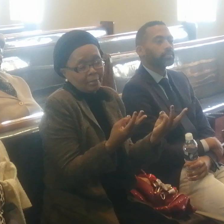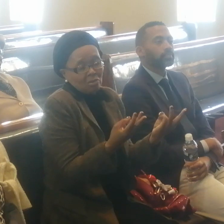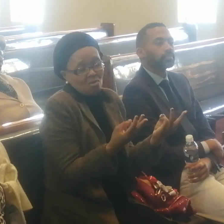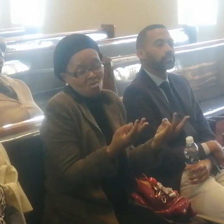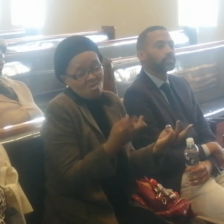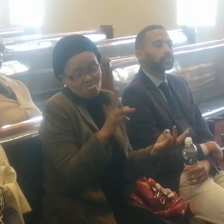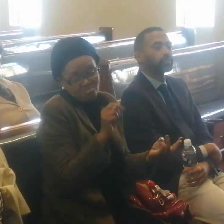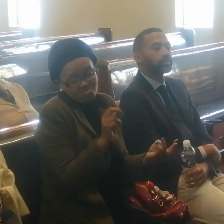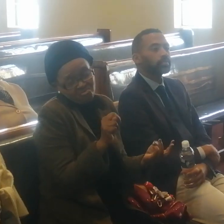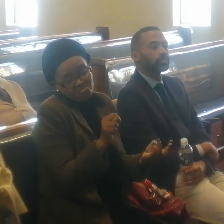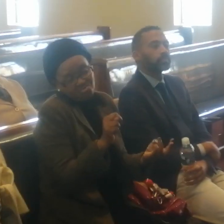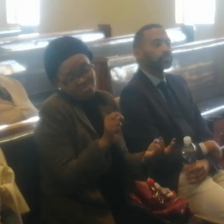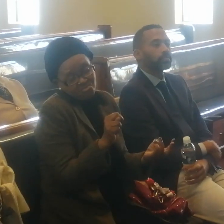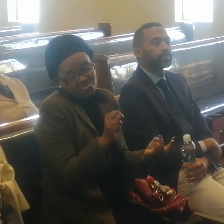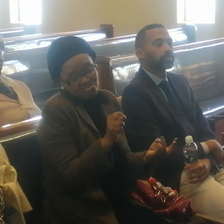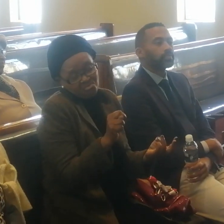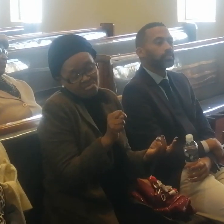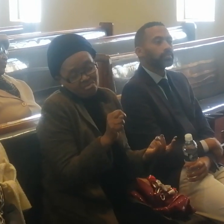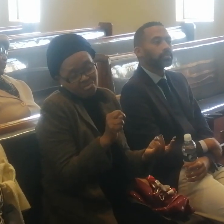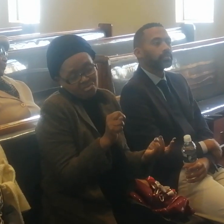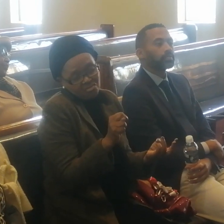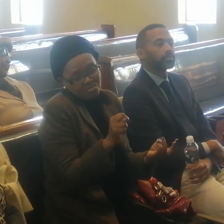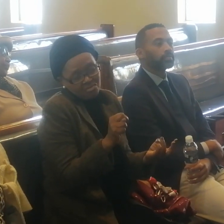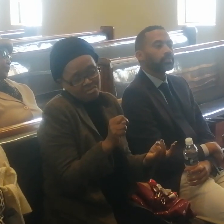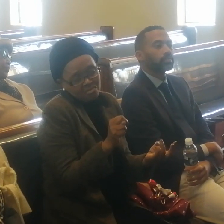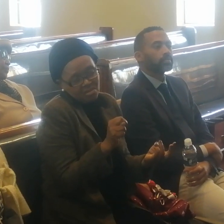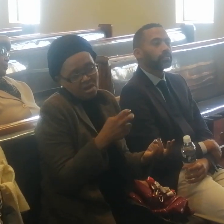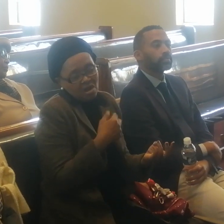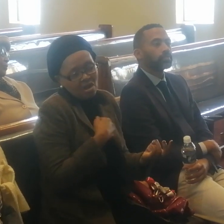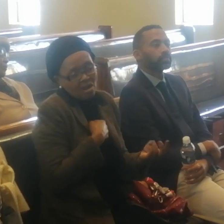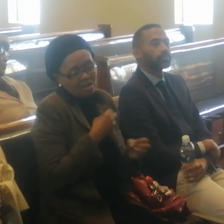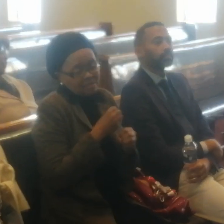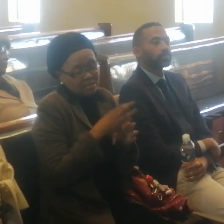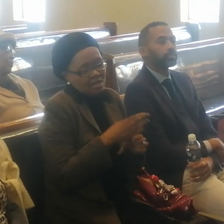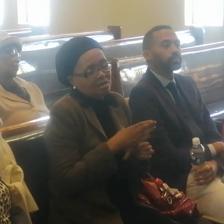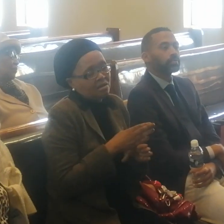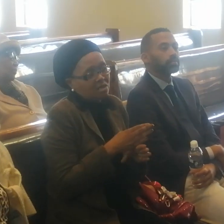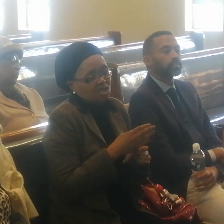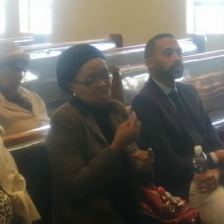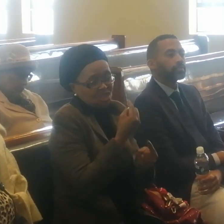not? I'm going to start here. Each one